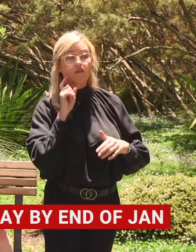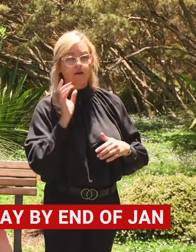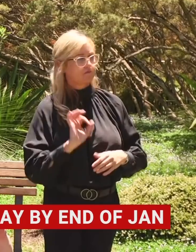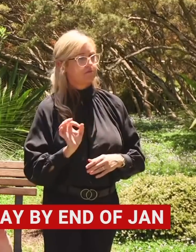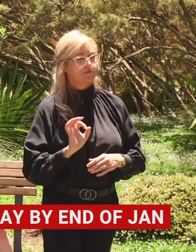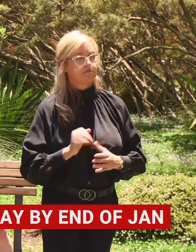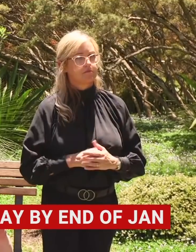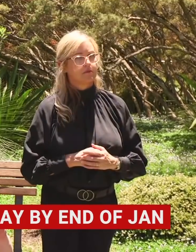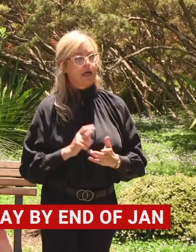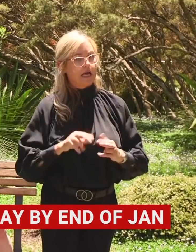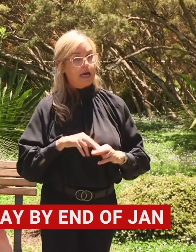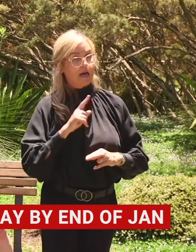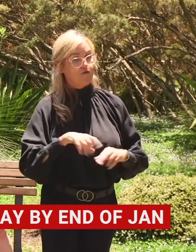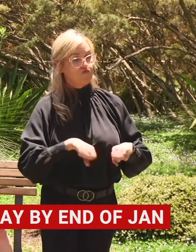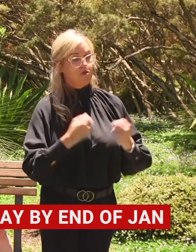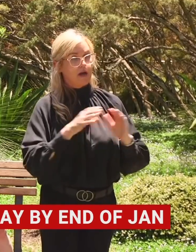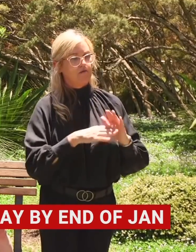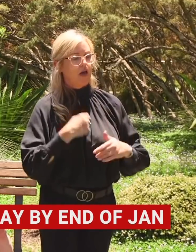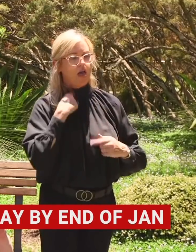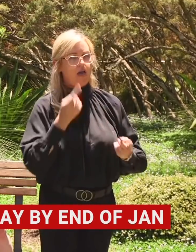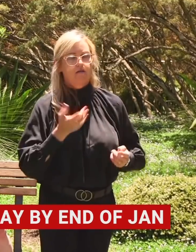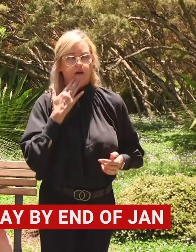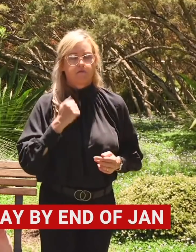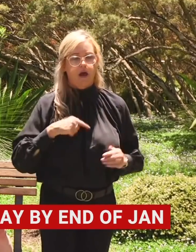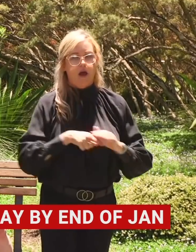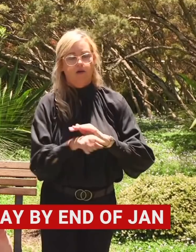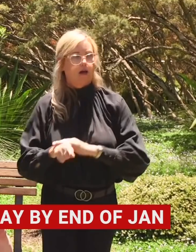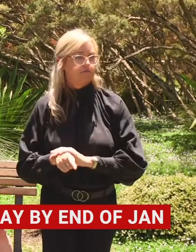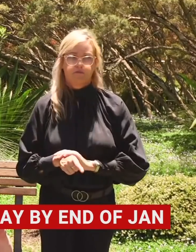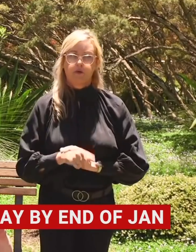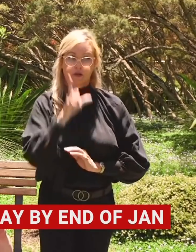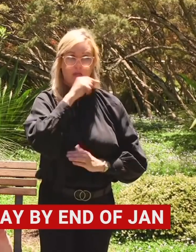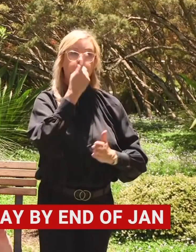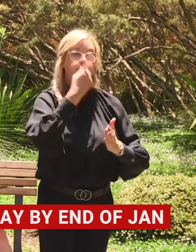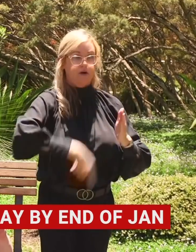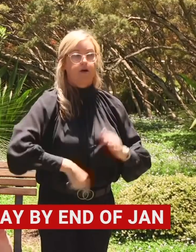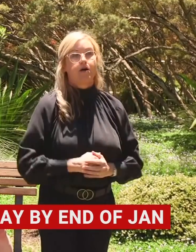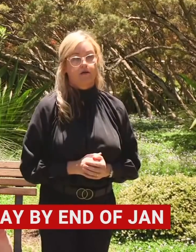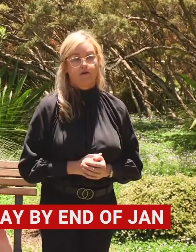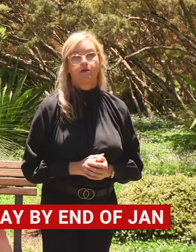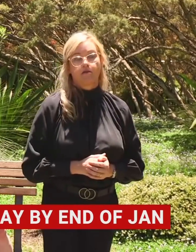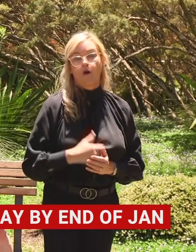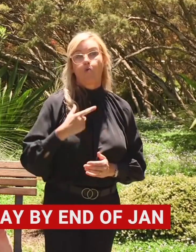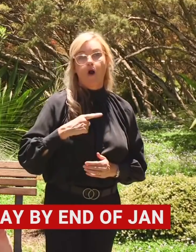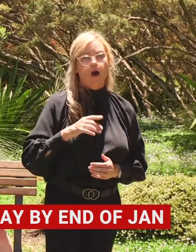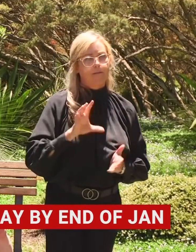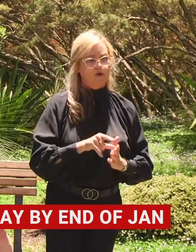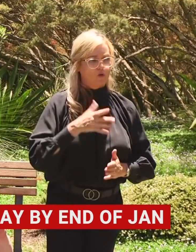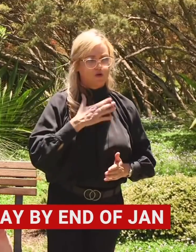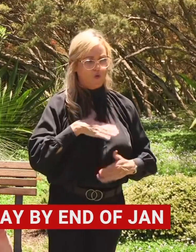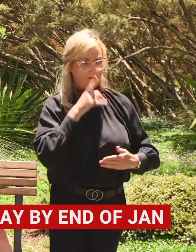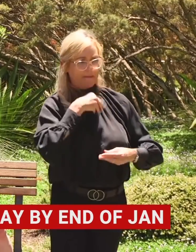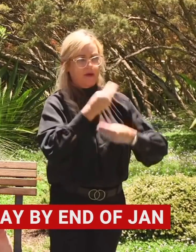are substantial penalties in place. We want to make sure that we continue to put downward pressure on the hospital system, hospitalisations and